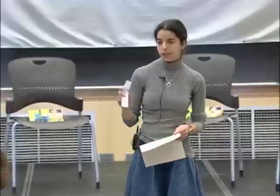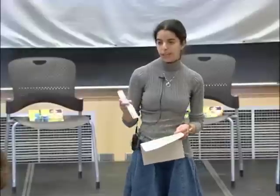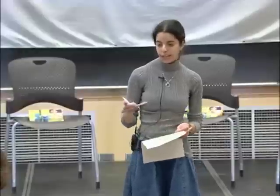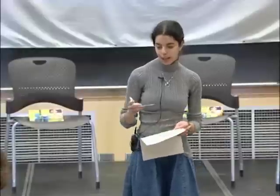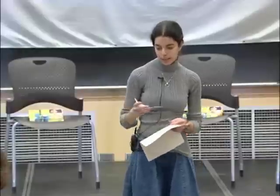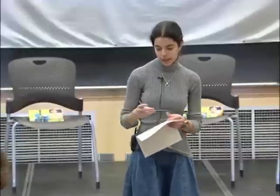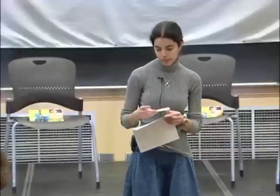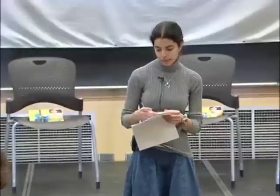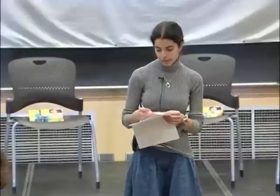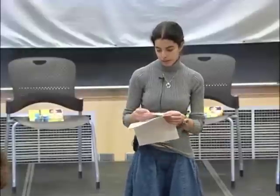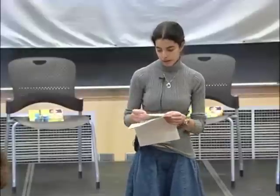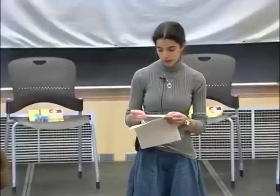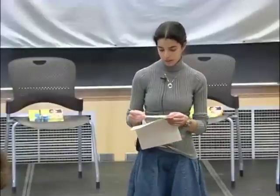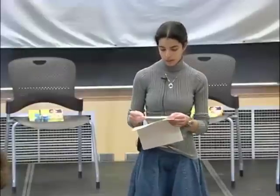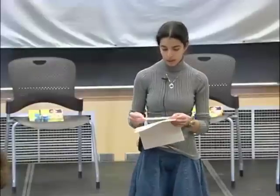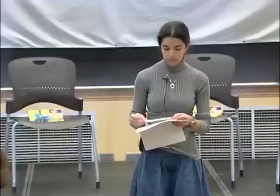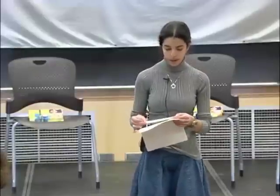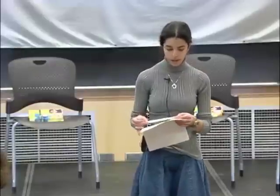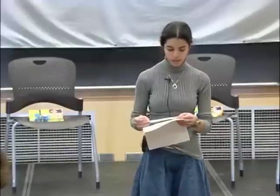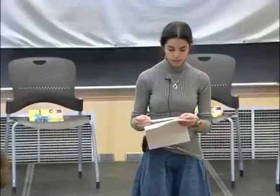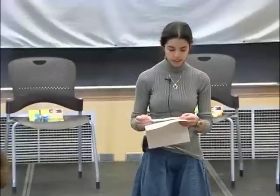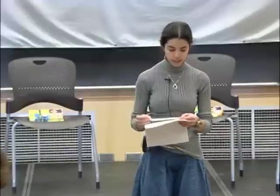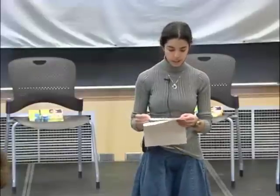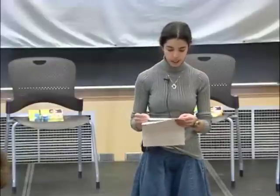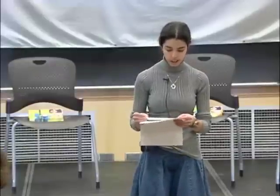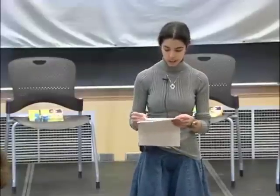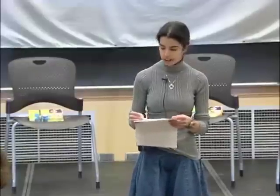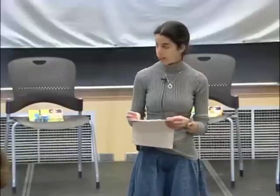Night coming up, put on by the Mills International Center,